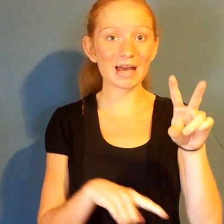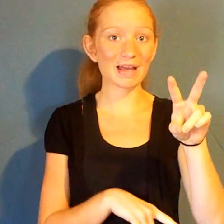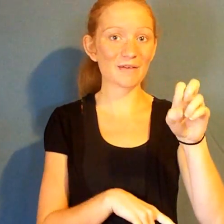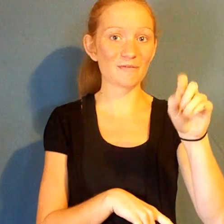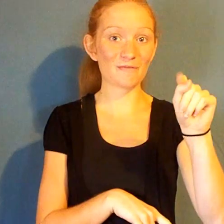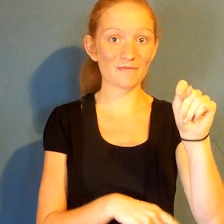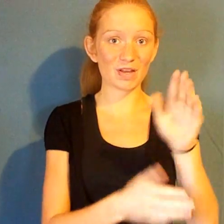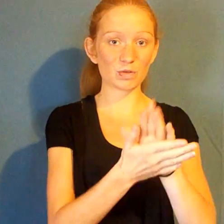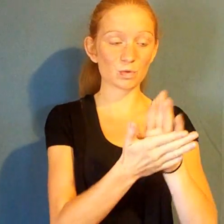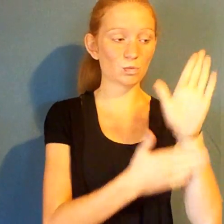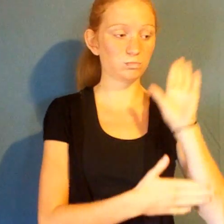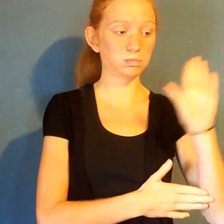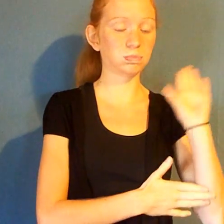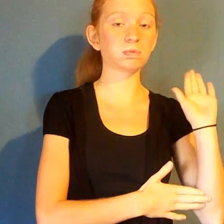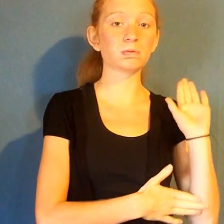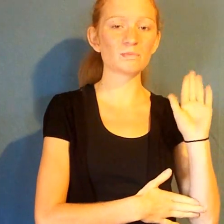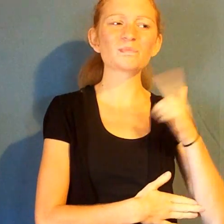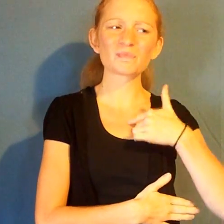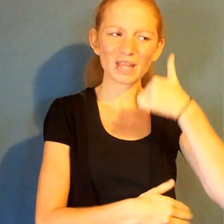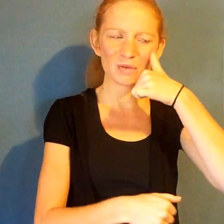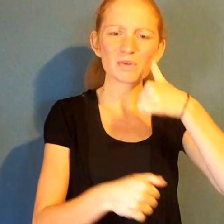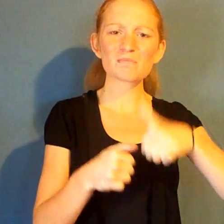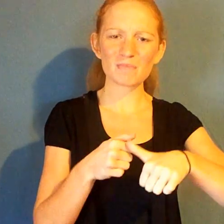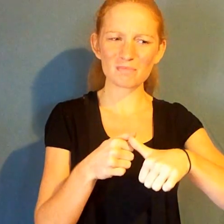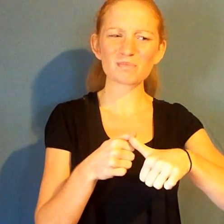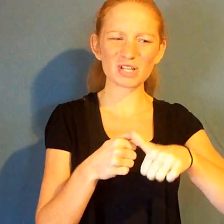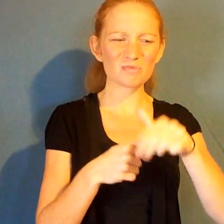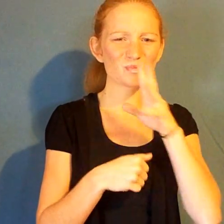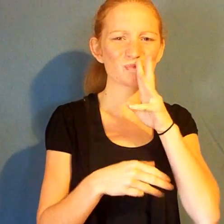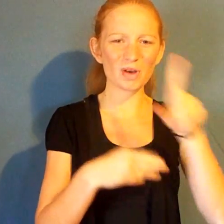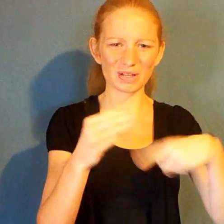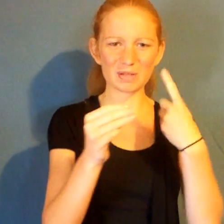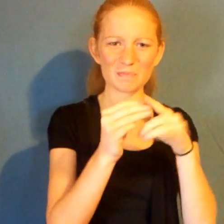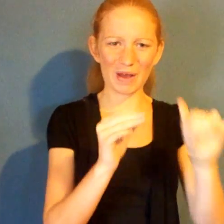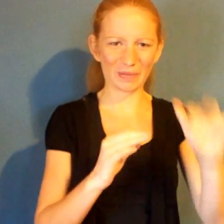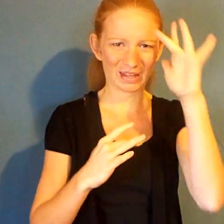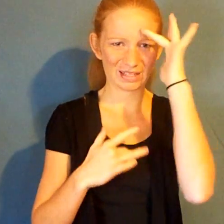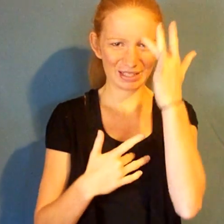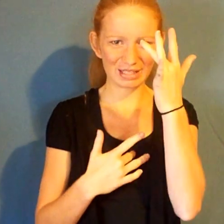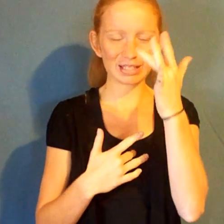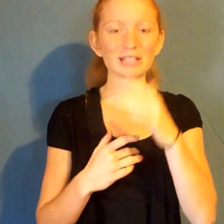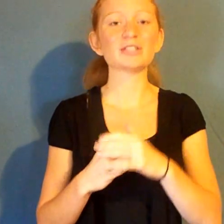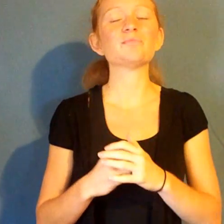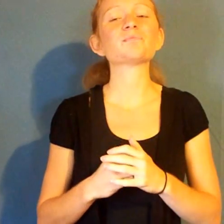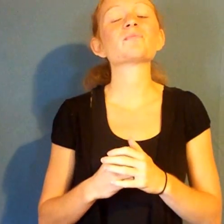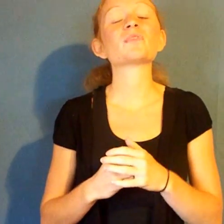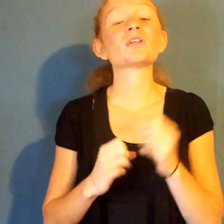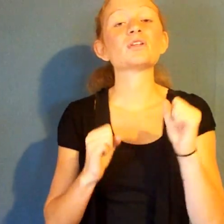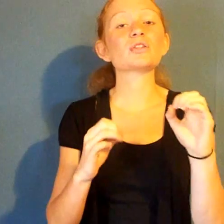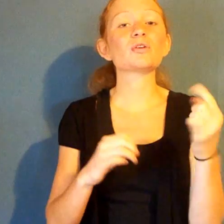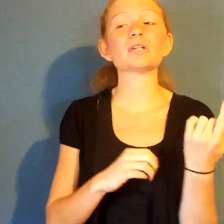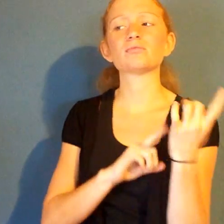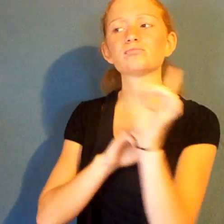school. I'll be right back." He comes back and tells me that what she has is called papillomatosis. And I